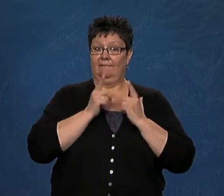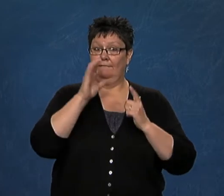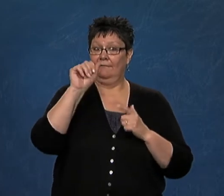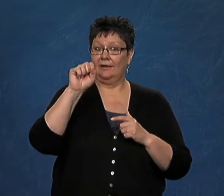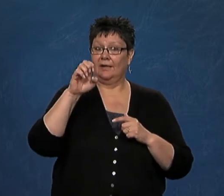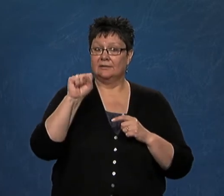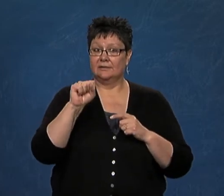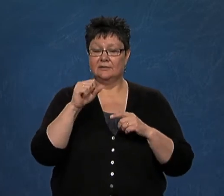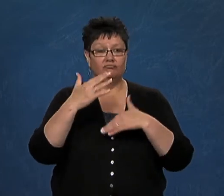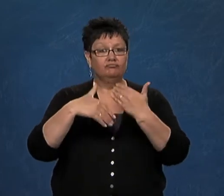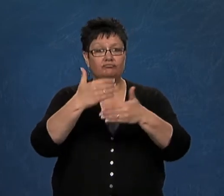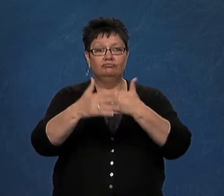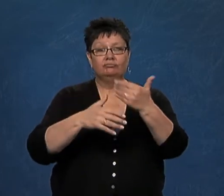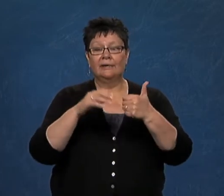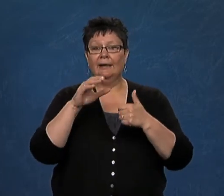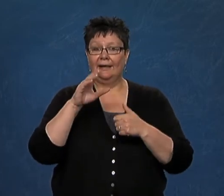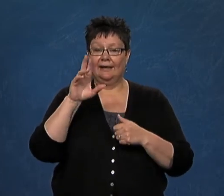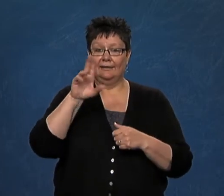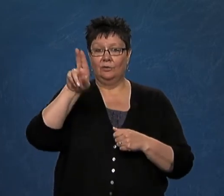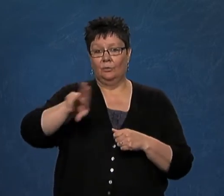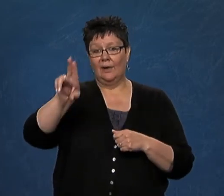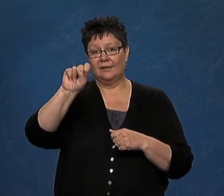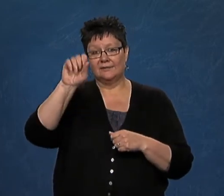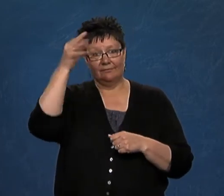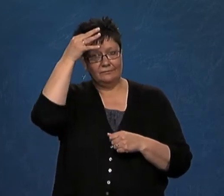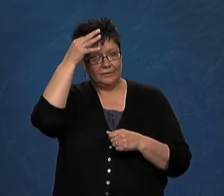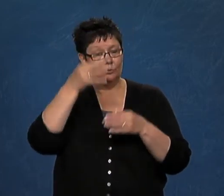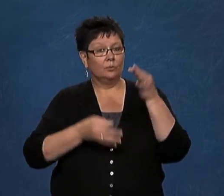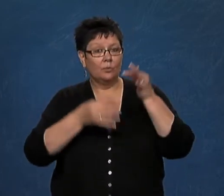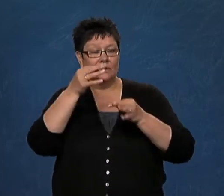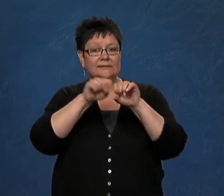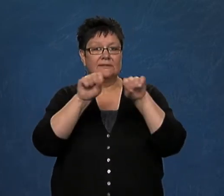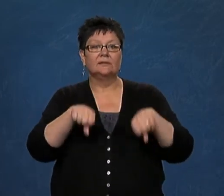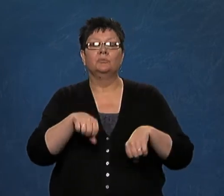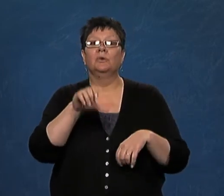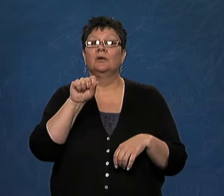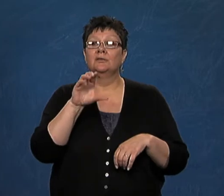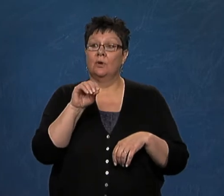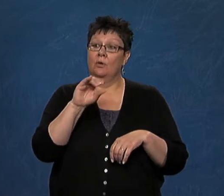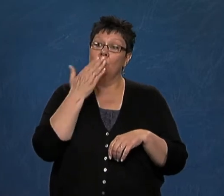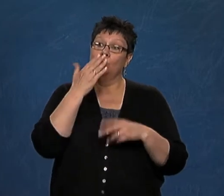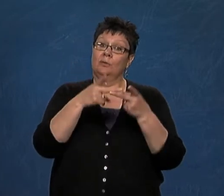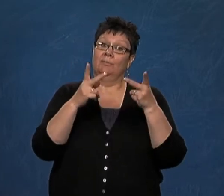film live cases and proceedings in the U.S. federal court system. So